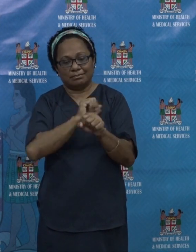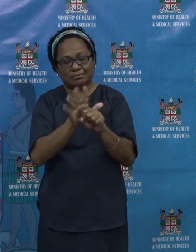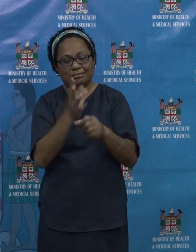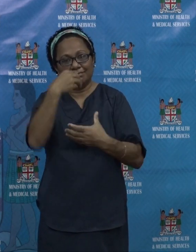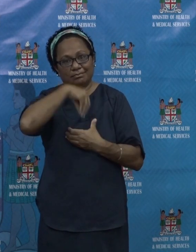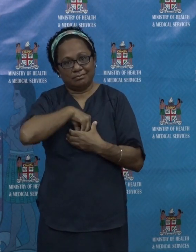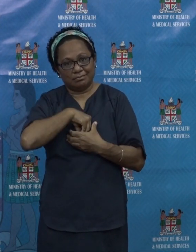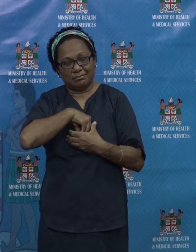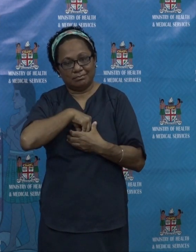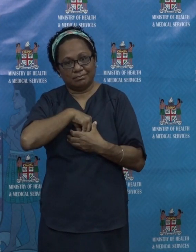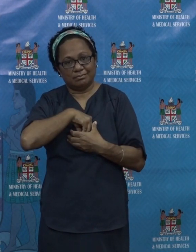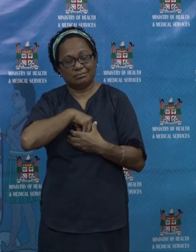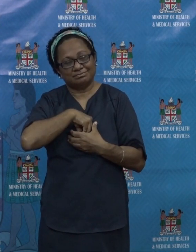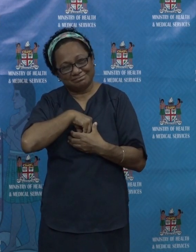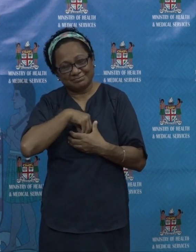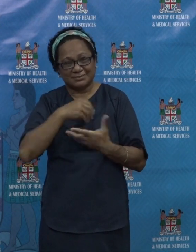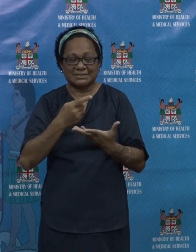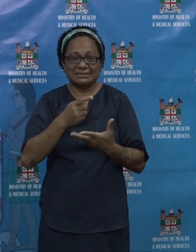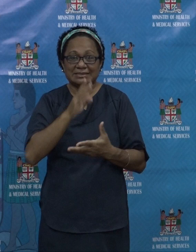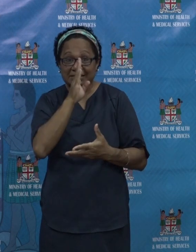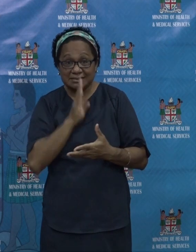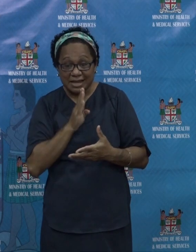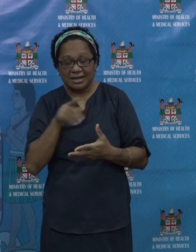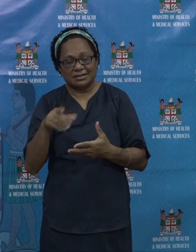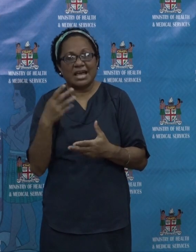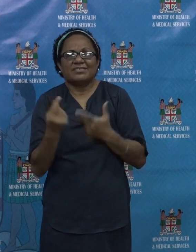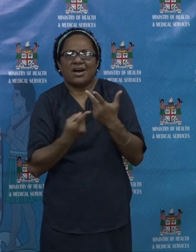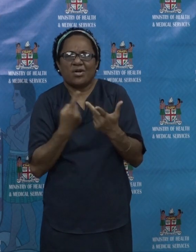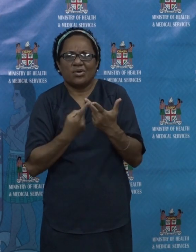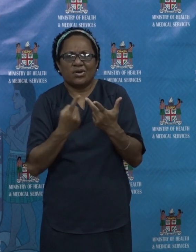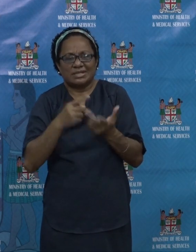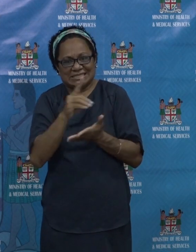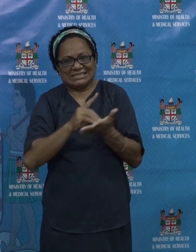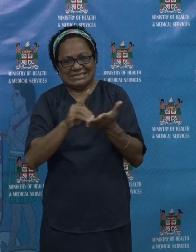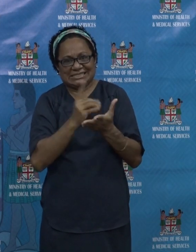Unfortunately, she also had other pregnancy-related complications.